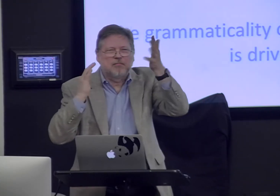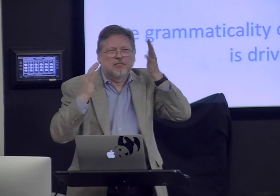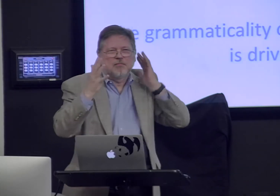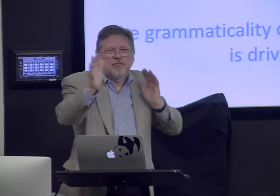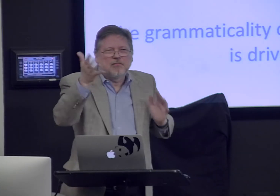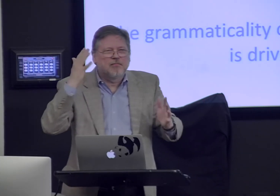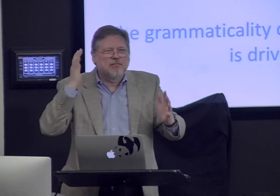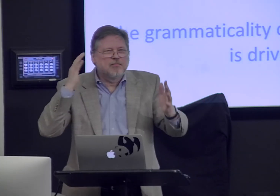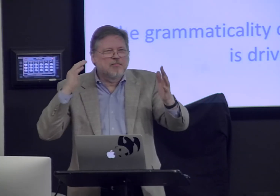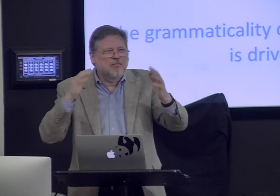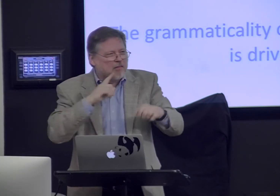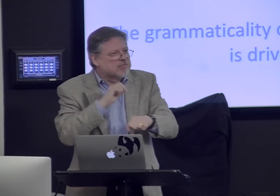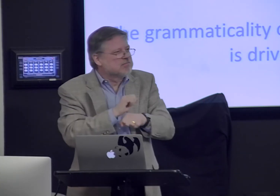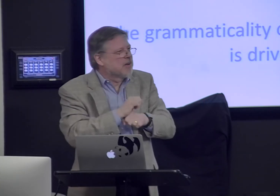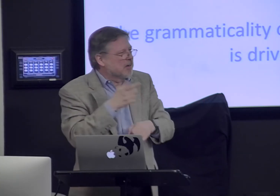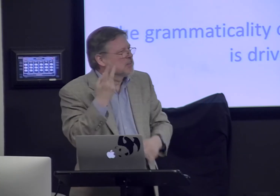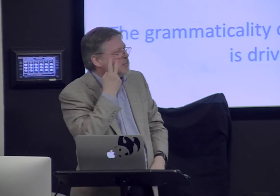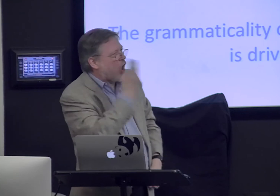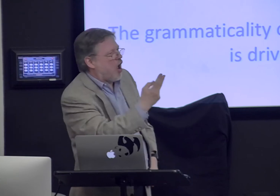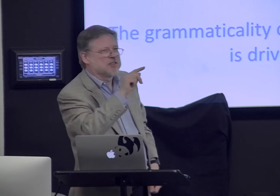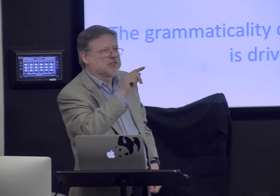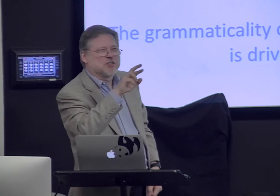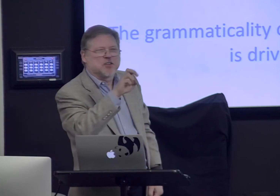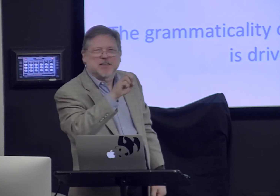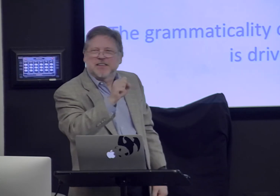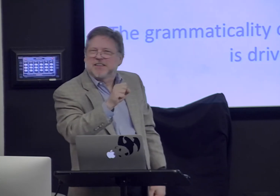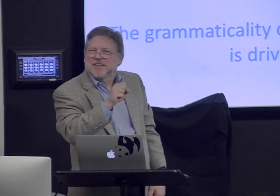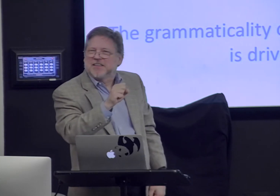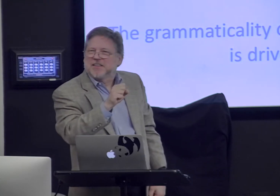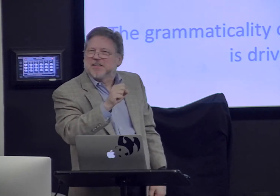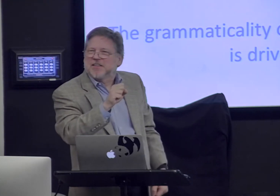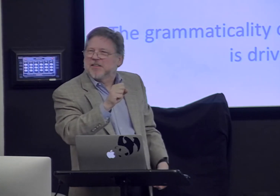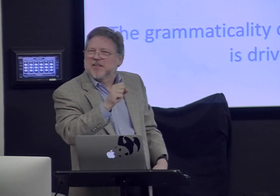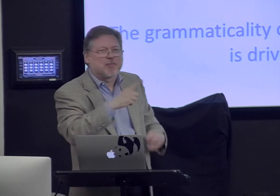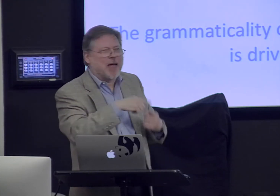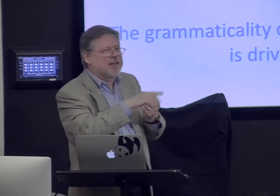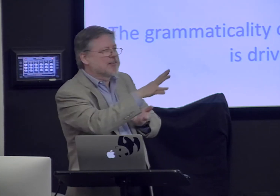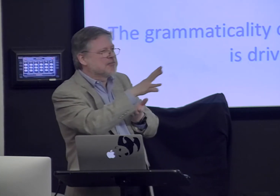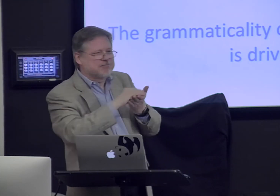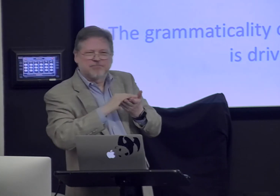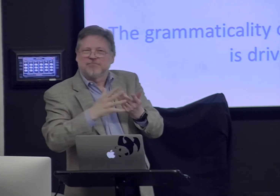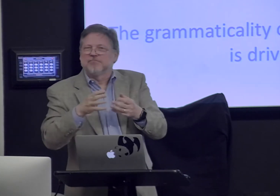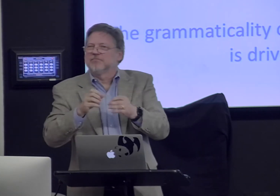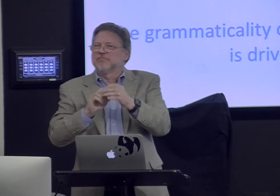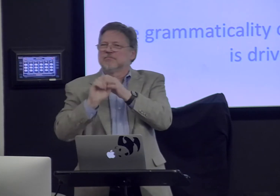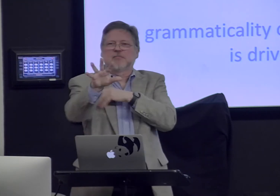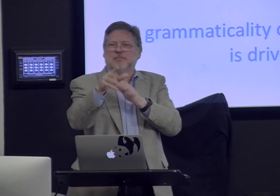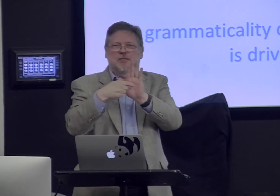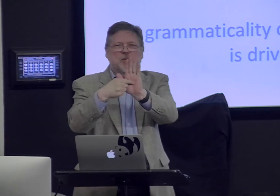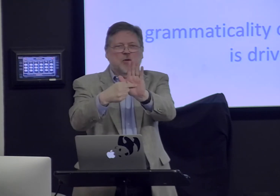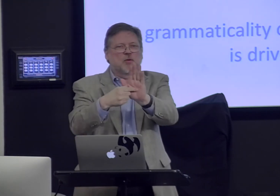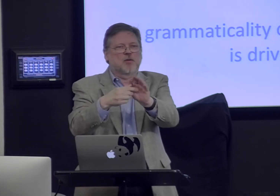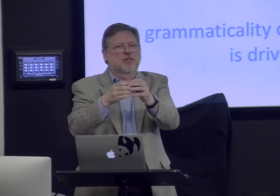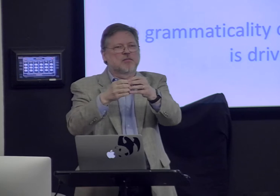would sign go by and tree separately. When I looked back at the target sentence, I saw